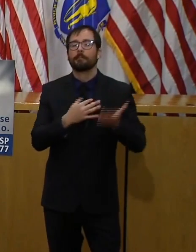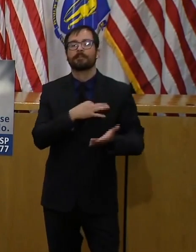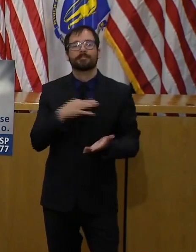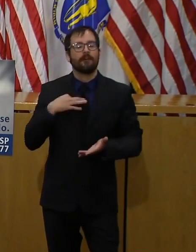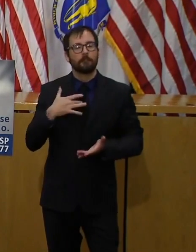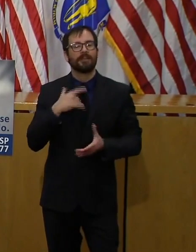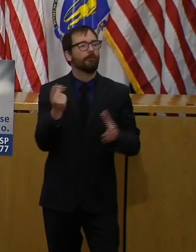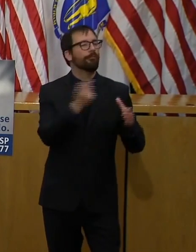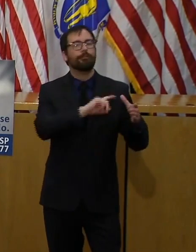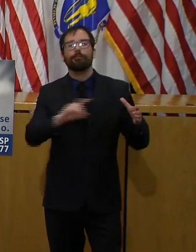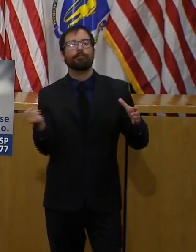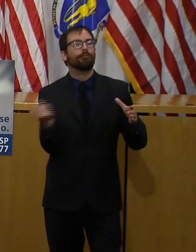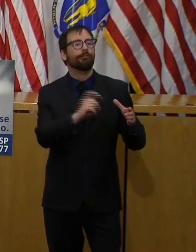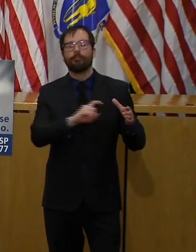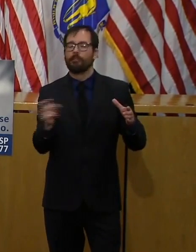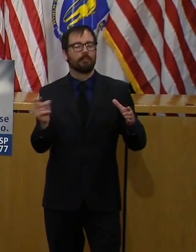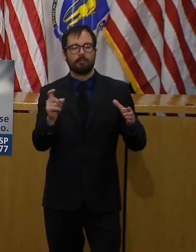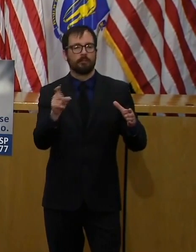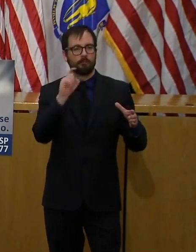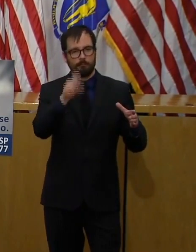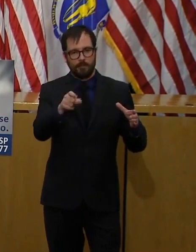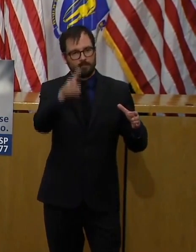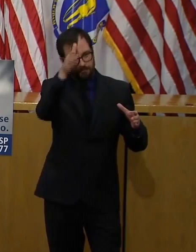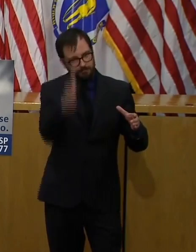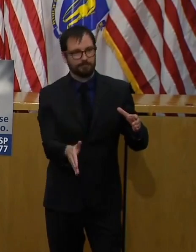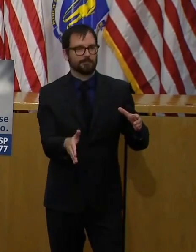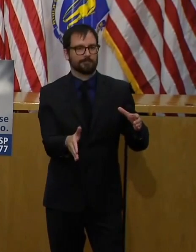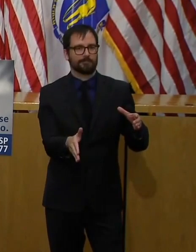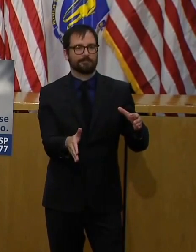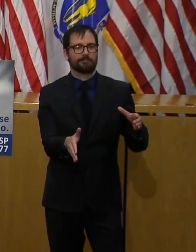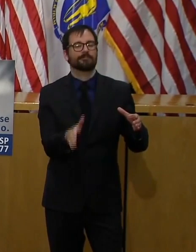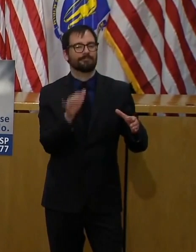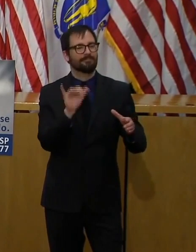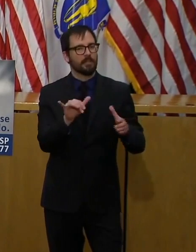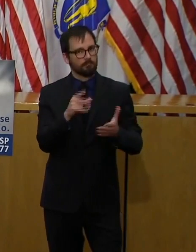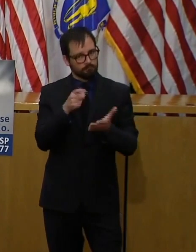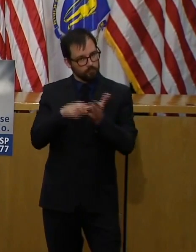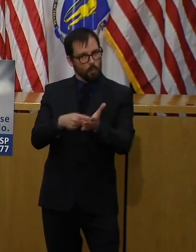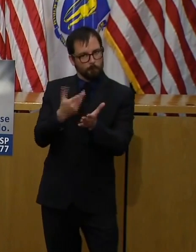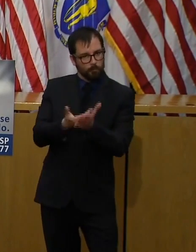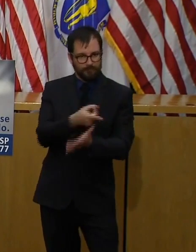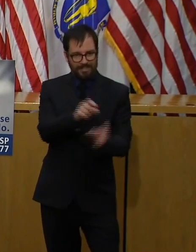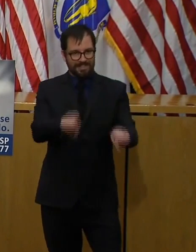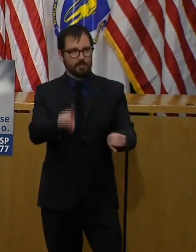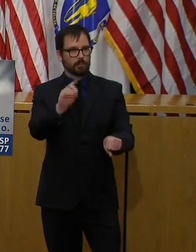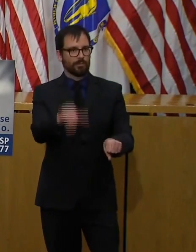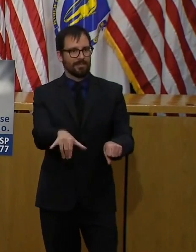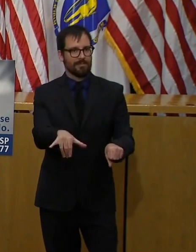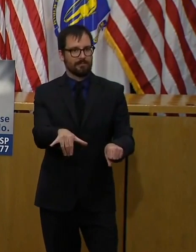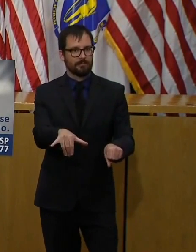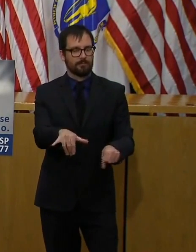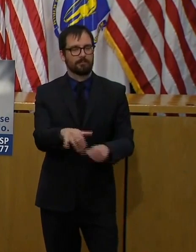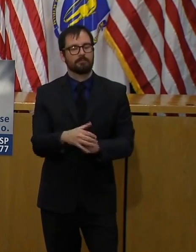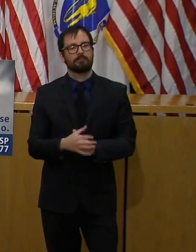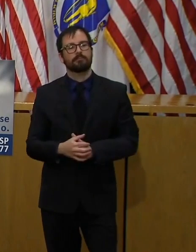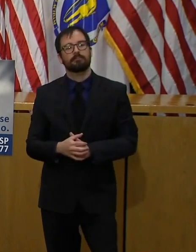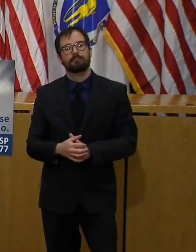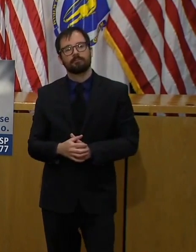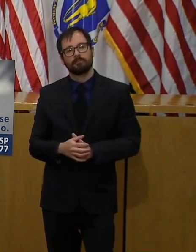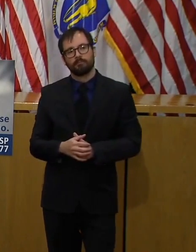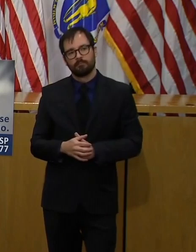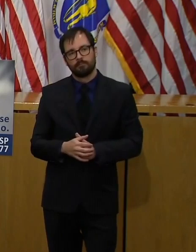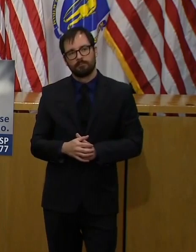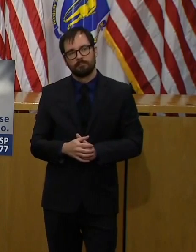on the floors. And so what we've indicated is, in order to ensure that we can have COVID positive and COVID negative units and